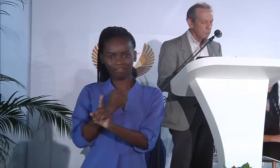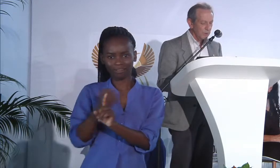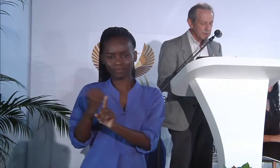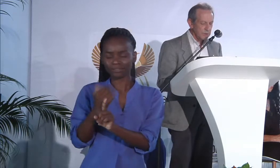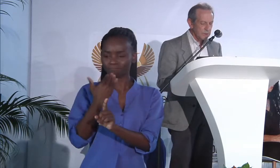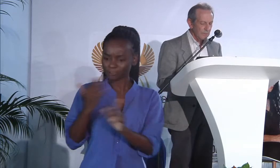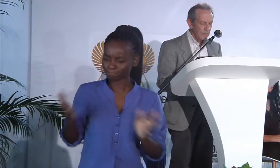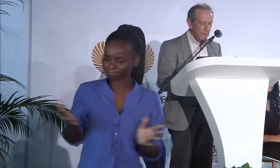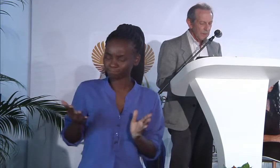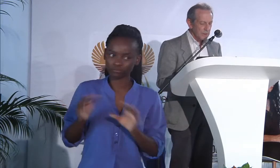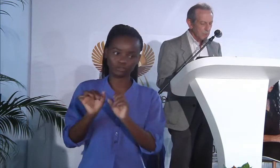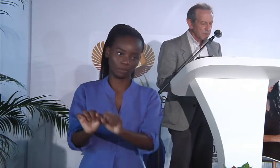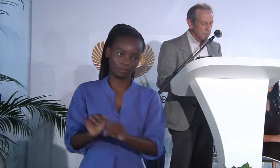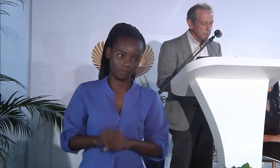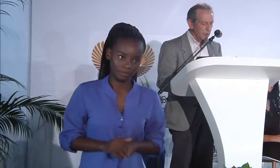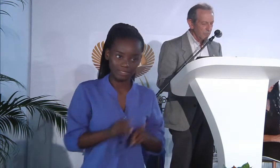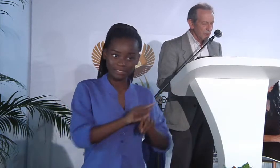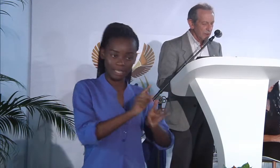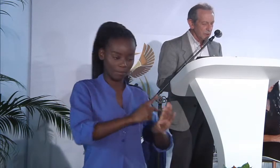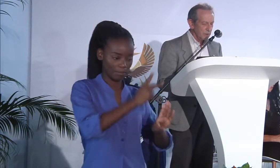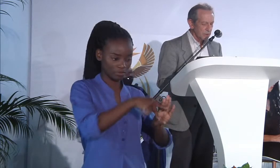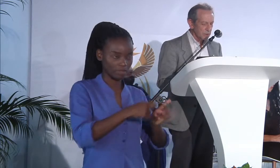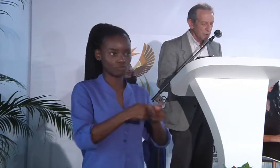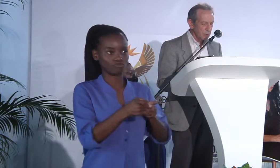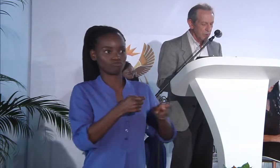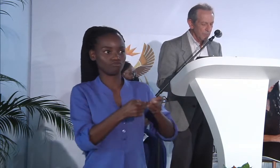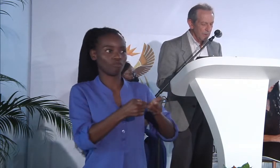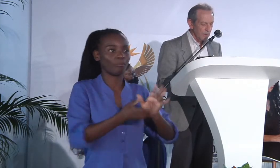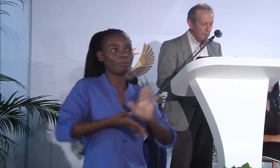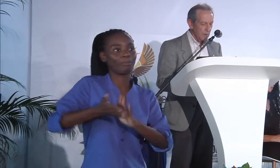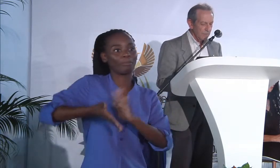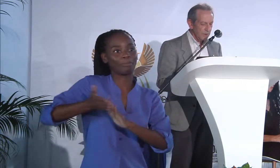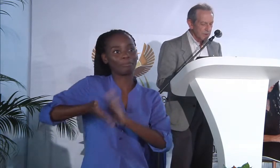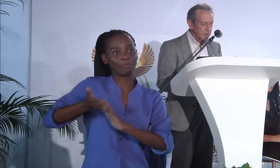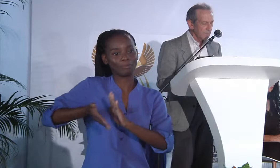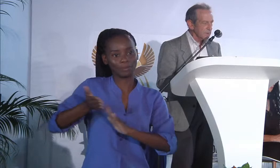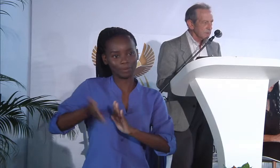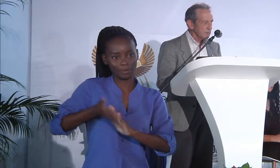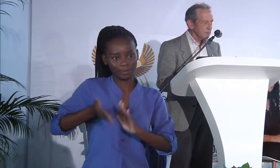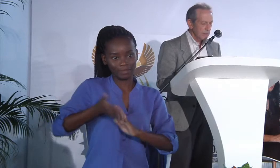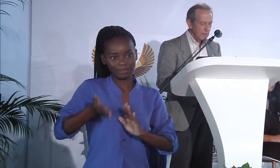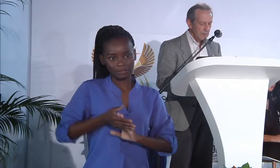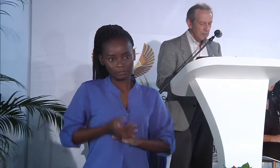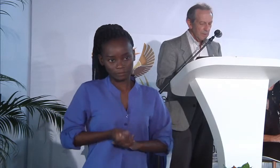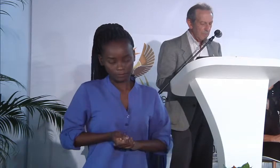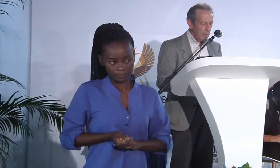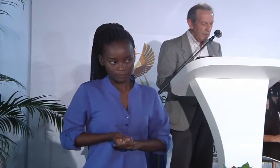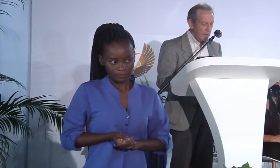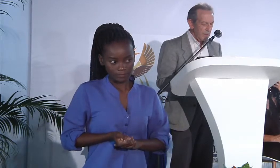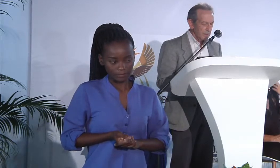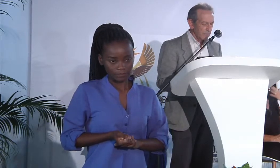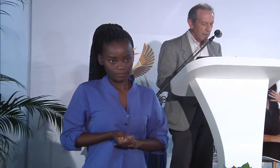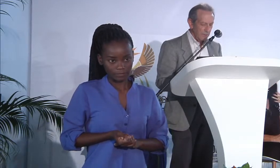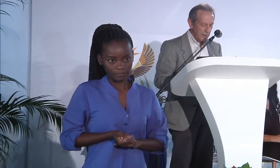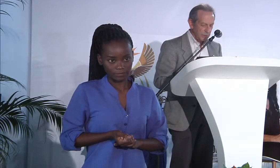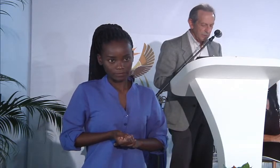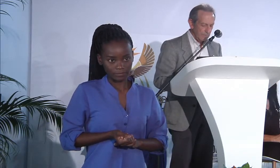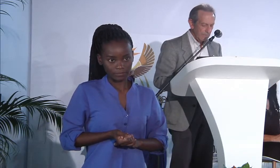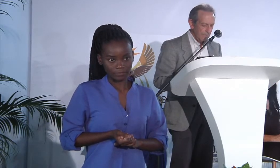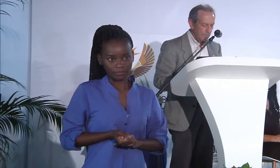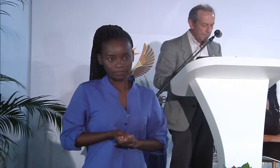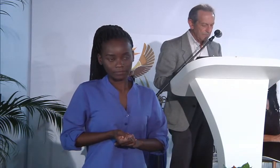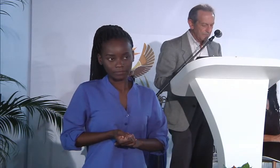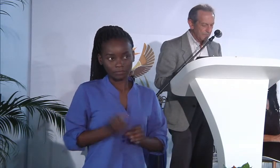reduction policies, as well as control of production and distribution of illicit substance and supply reduction.